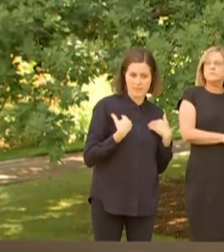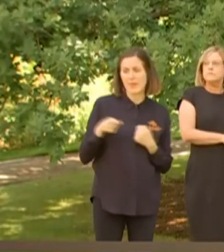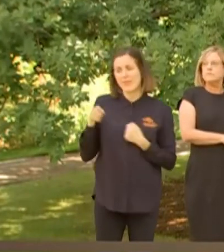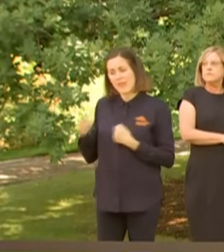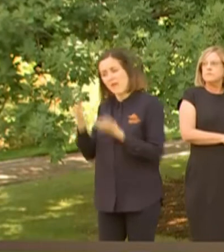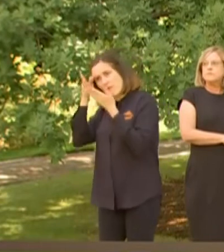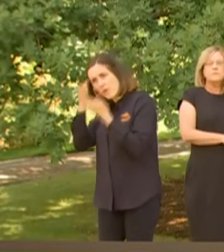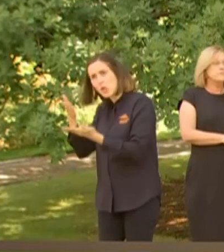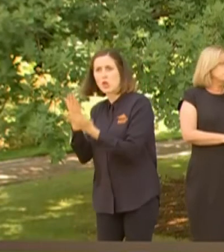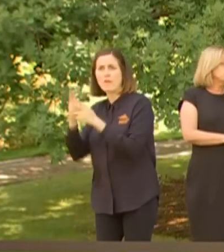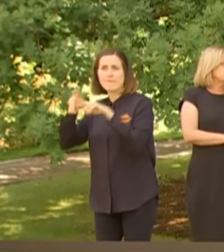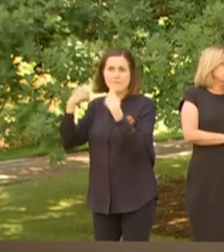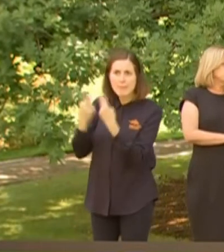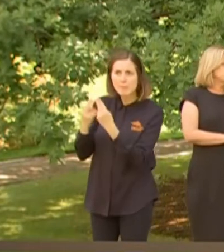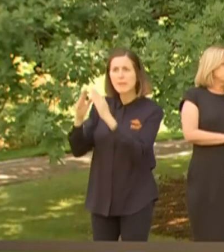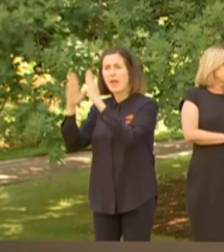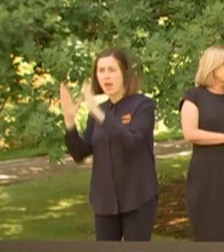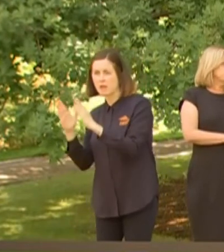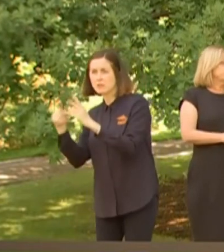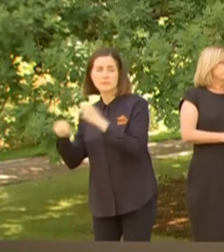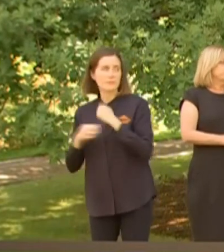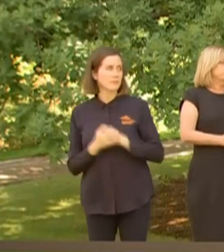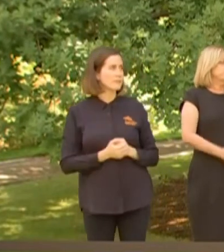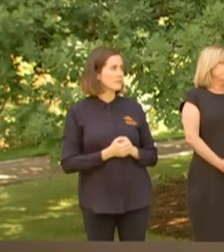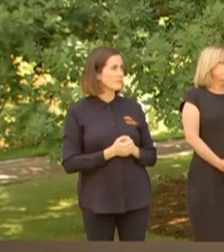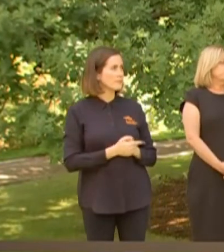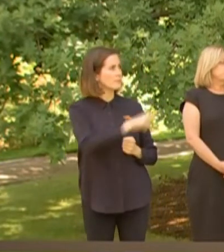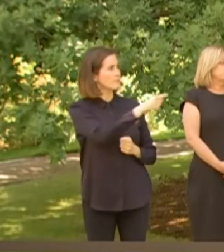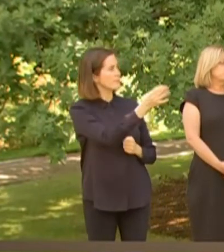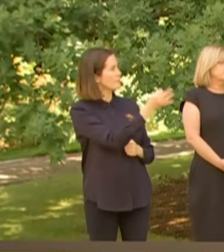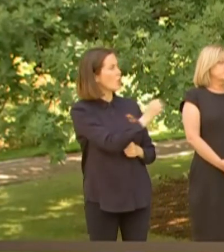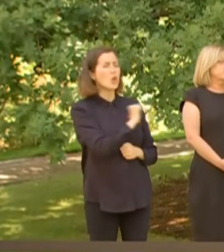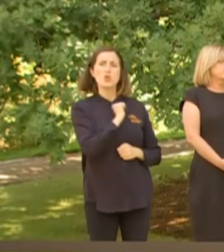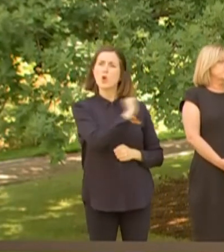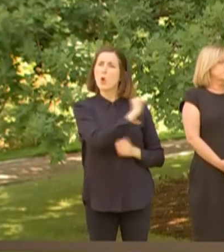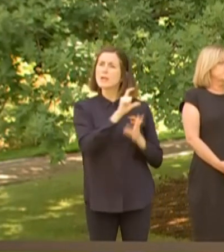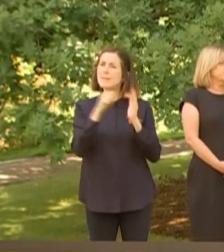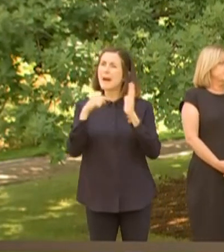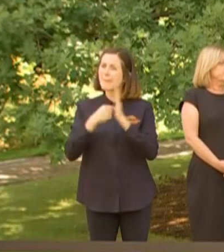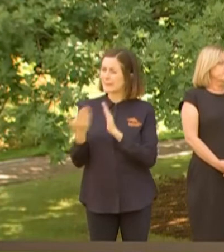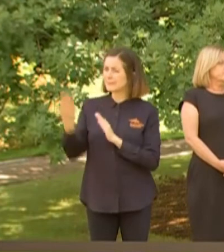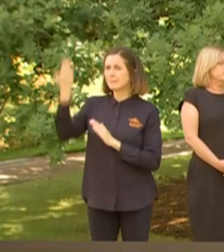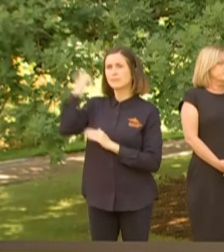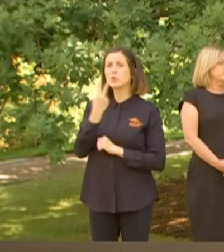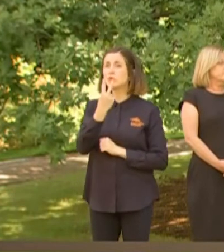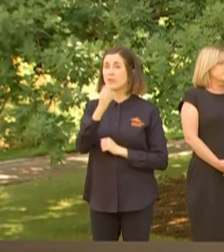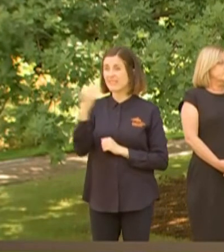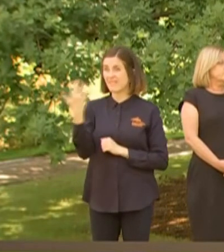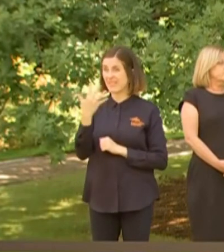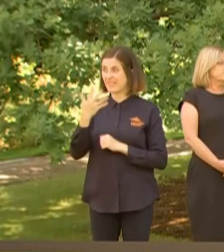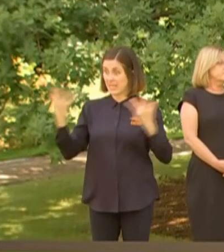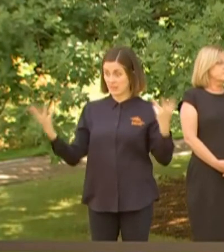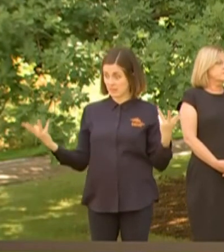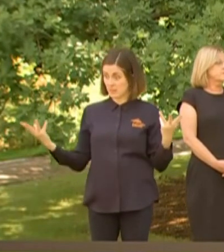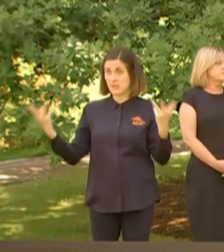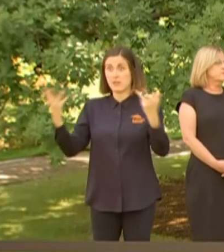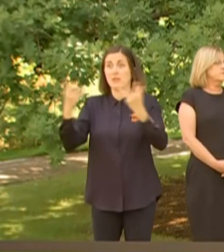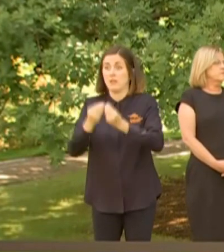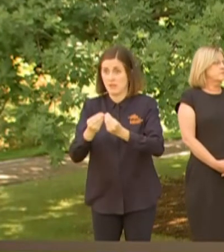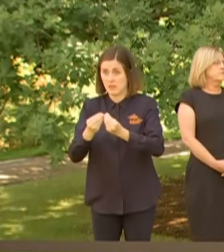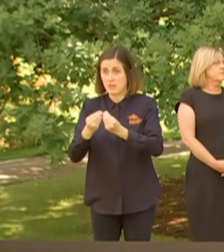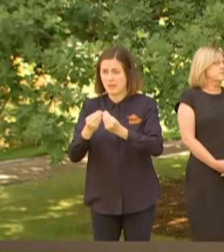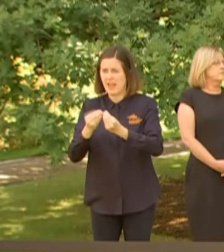sense. Was your government that amalgamated the two departments in 2015? Was that a mistake? No, I don't think so. I think that things